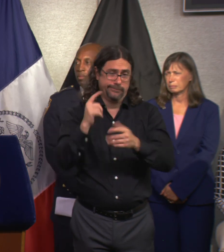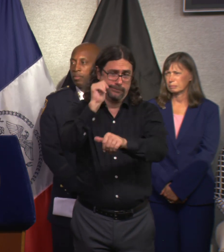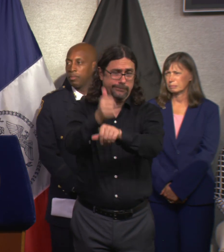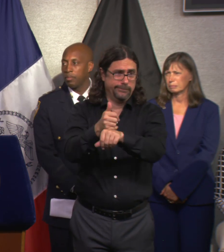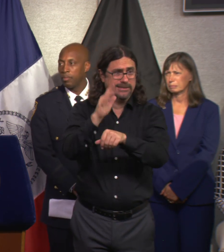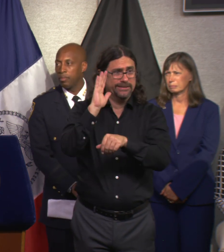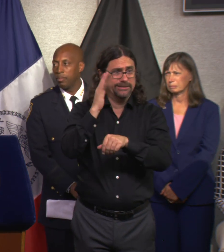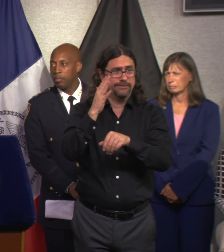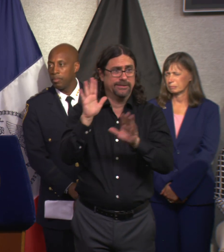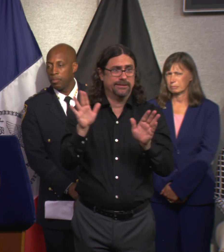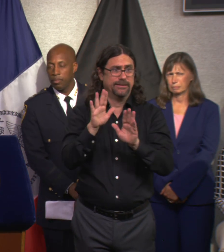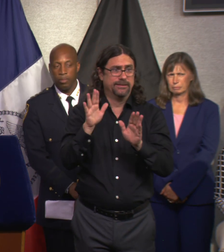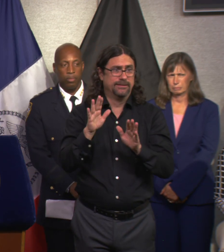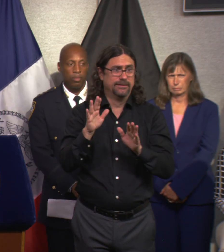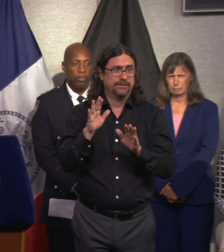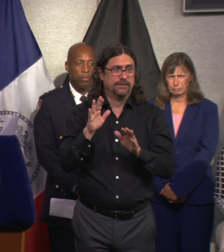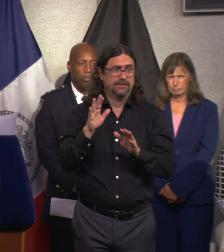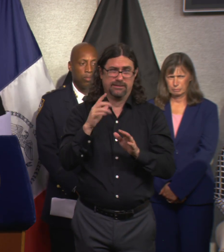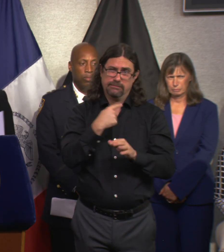now.